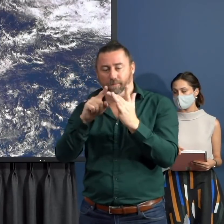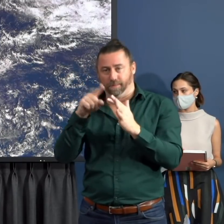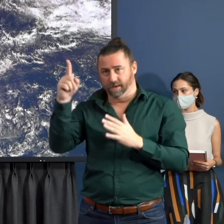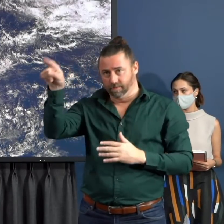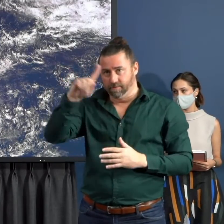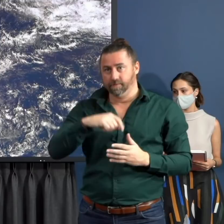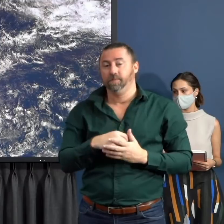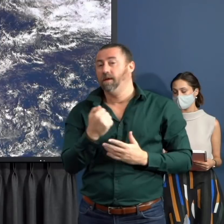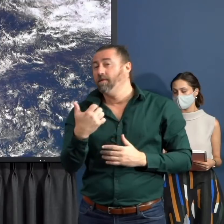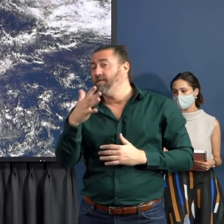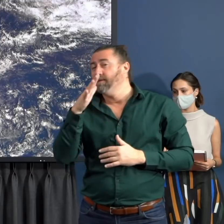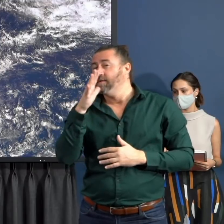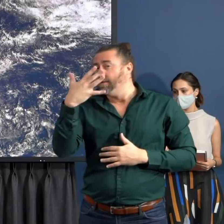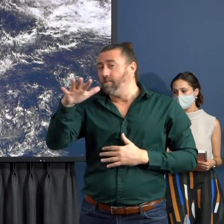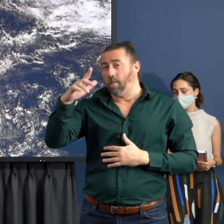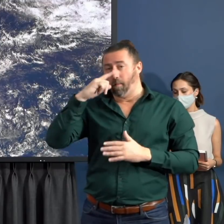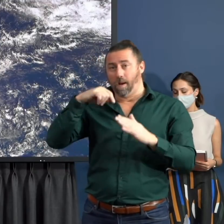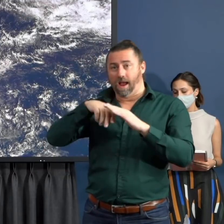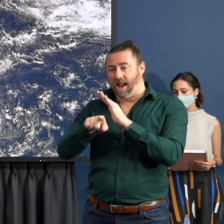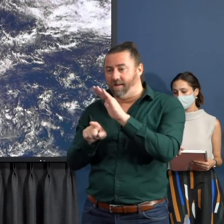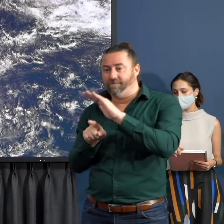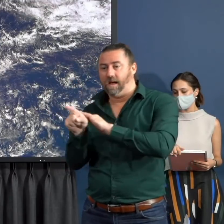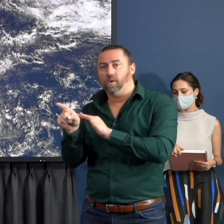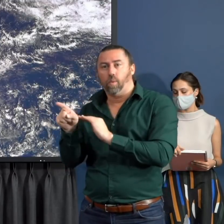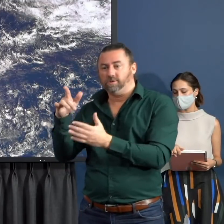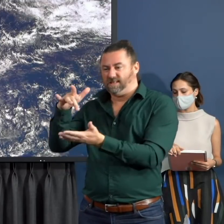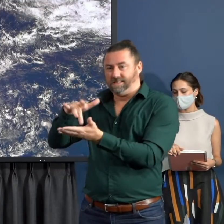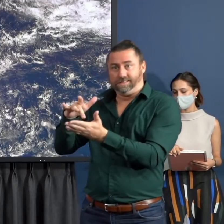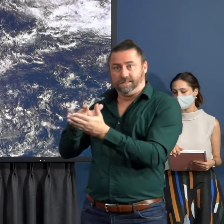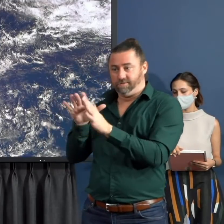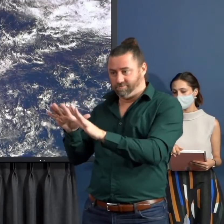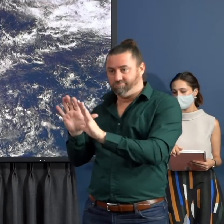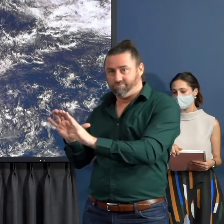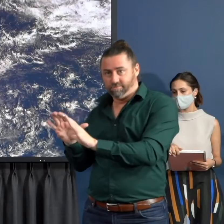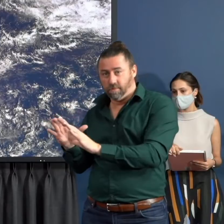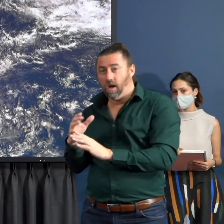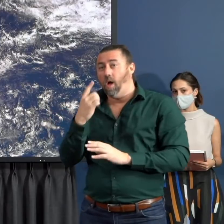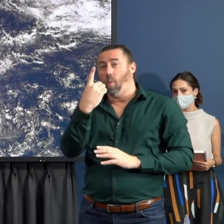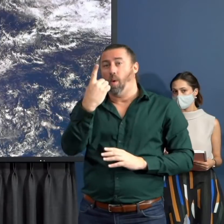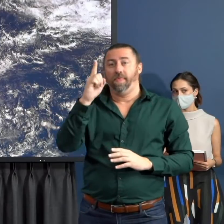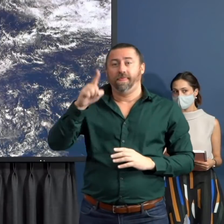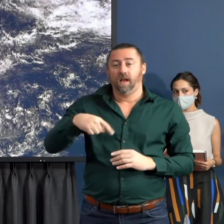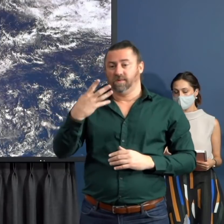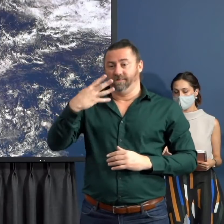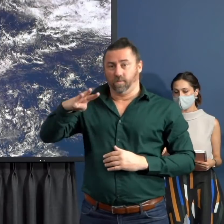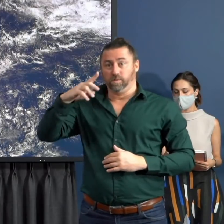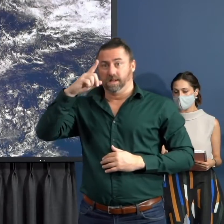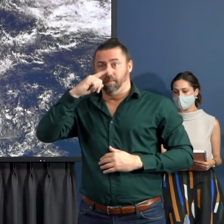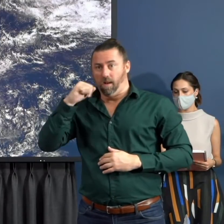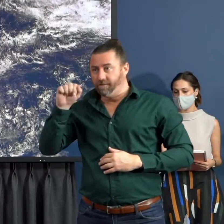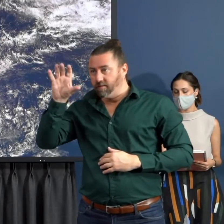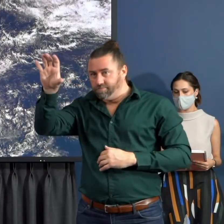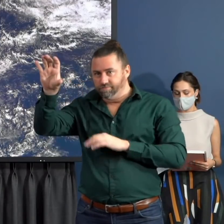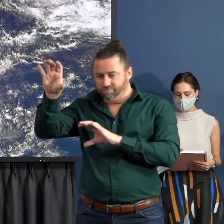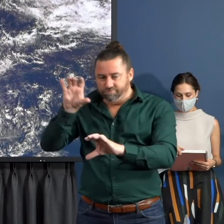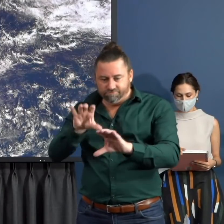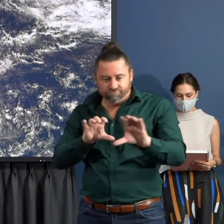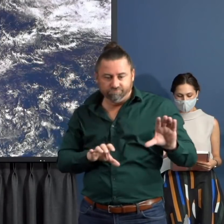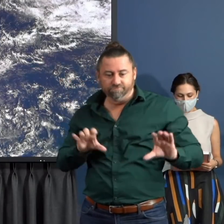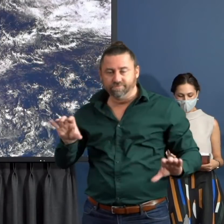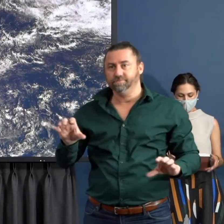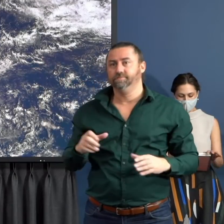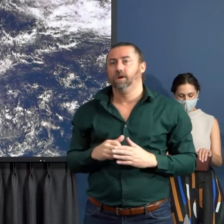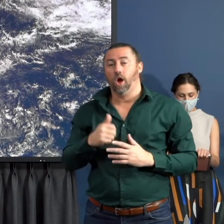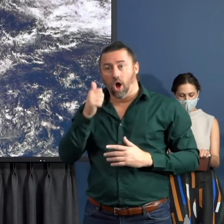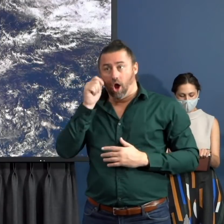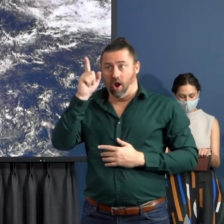people in the Gympie Evacuation Centre and a total of 1,040 across the state. The system, as I said, is easing